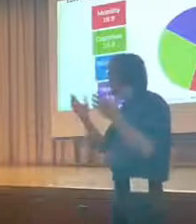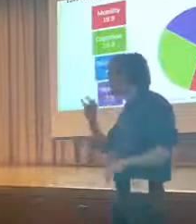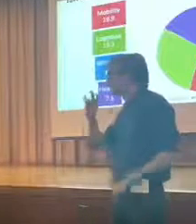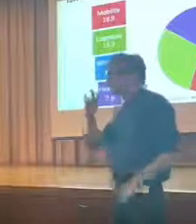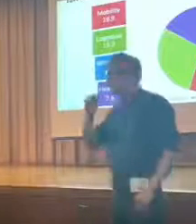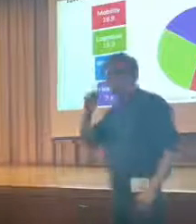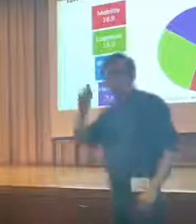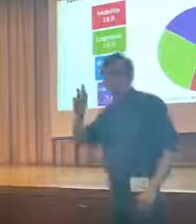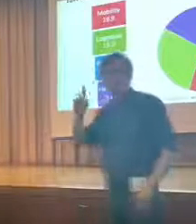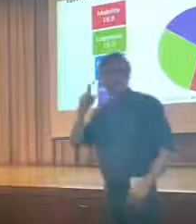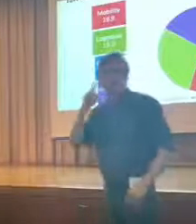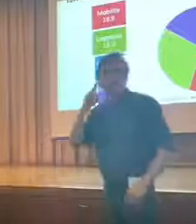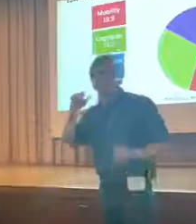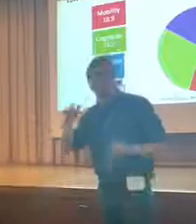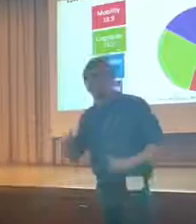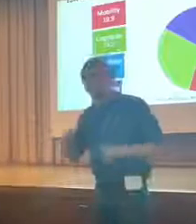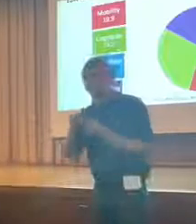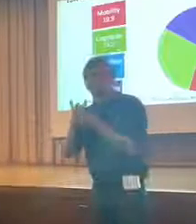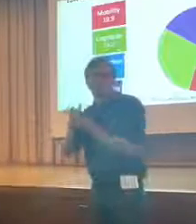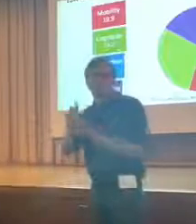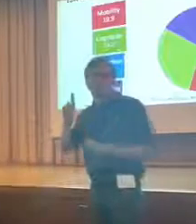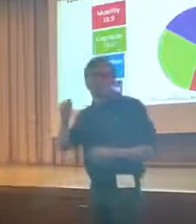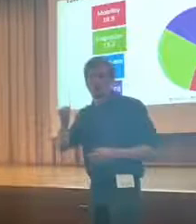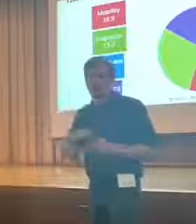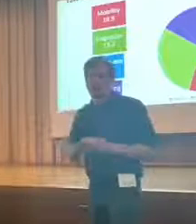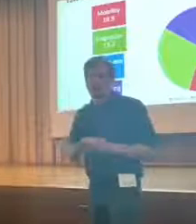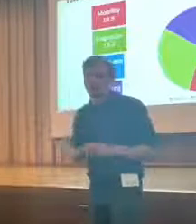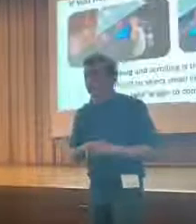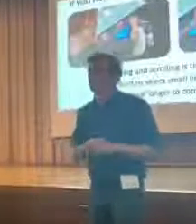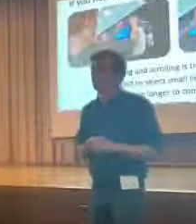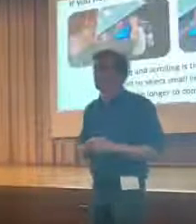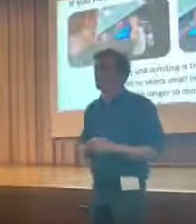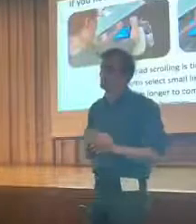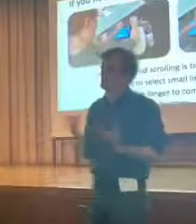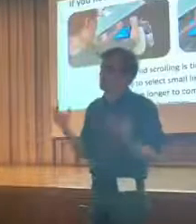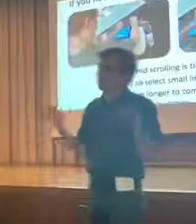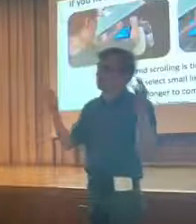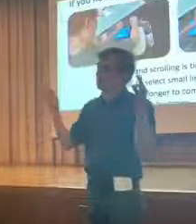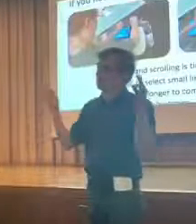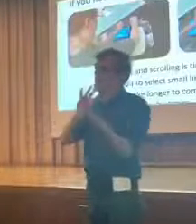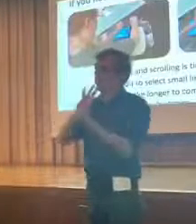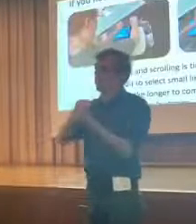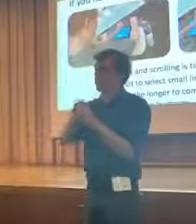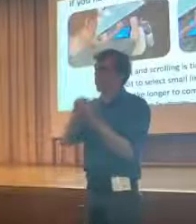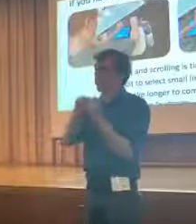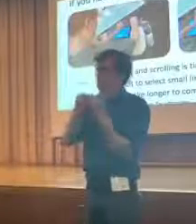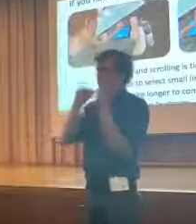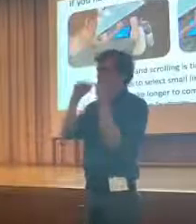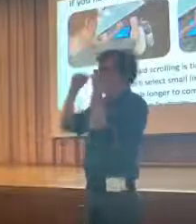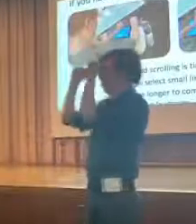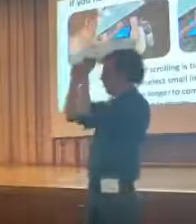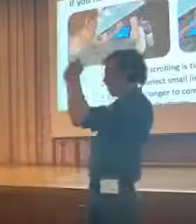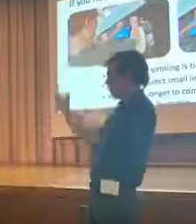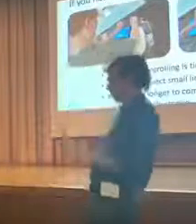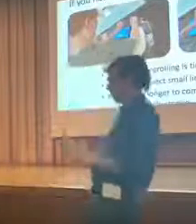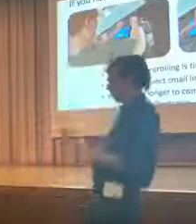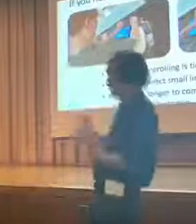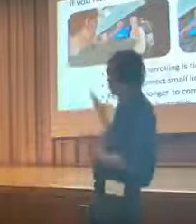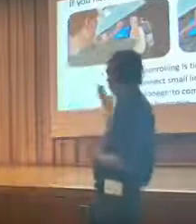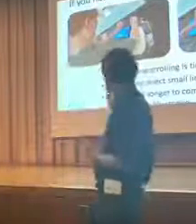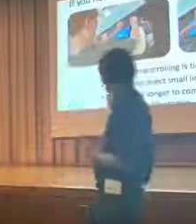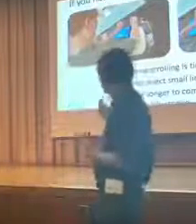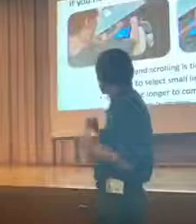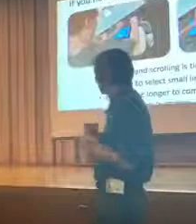disabilities. So really, it is important to include them all. We're going to take a really quick closer